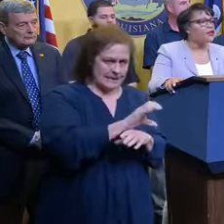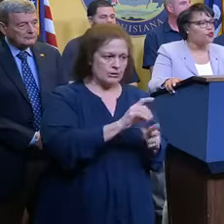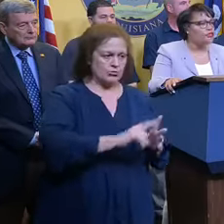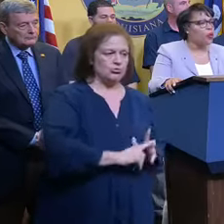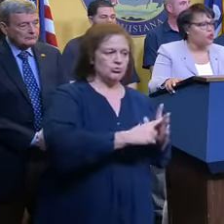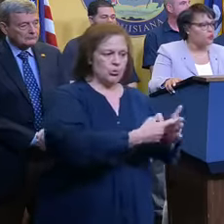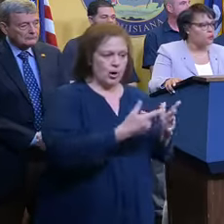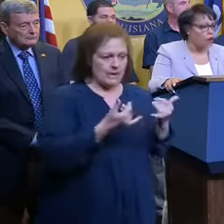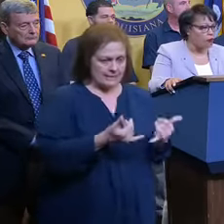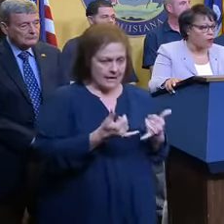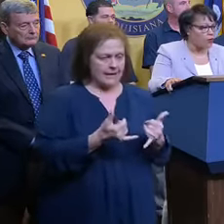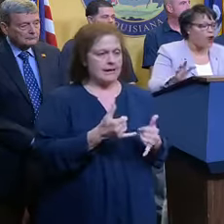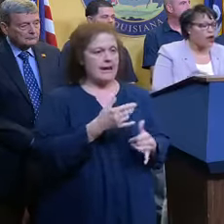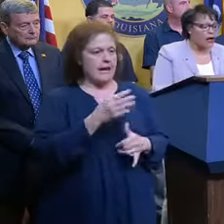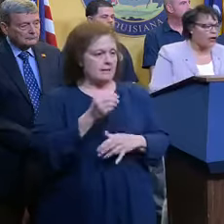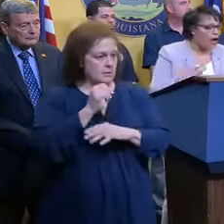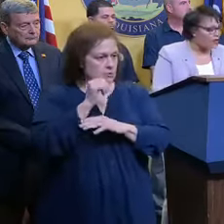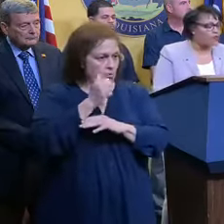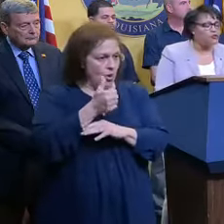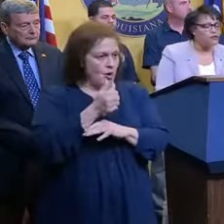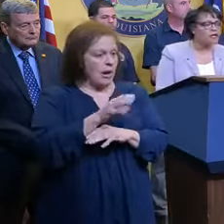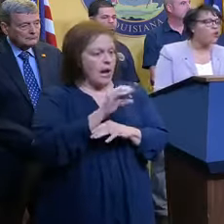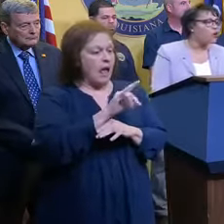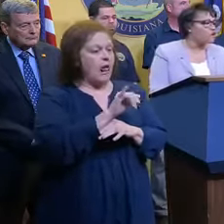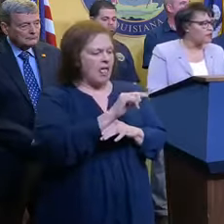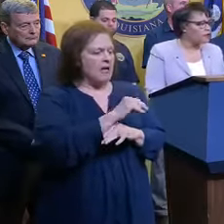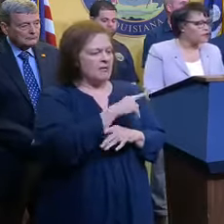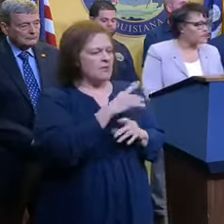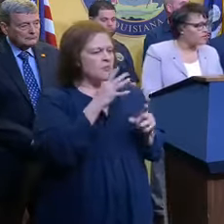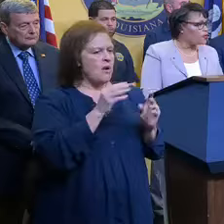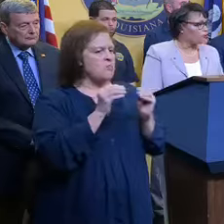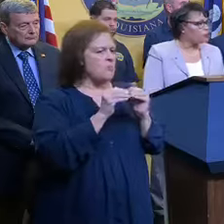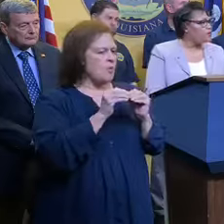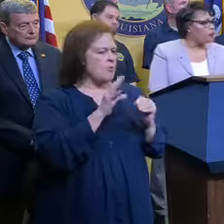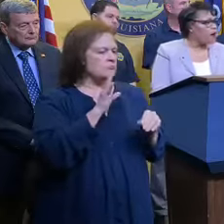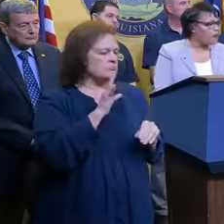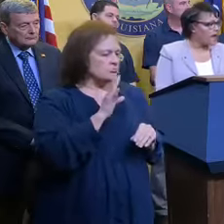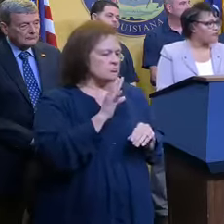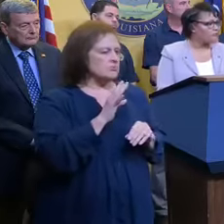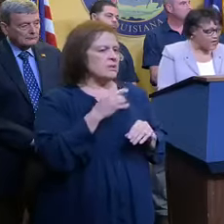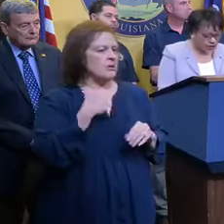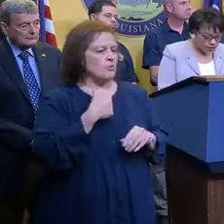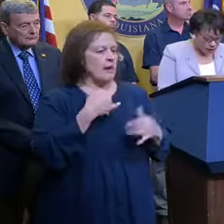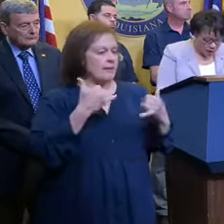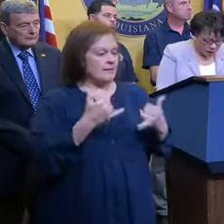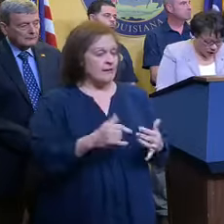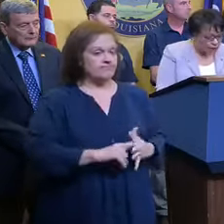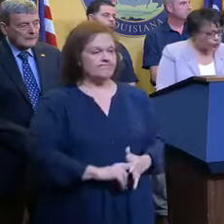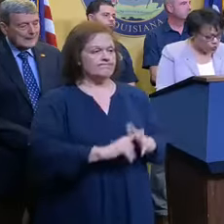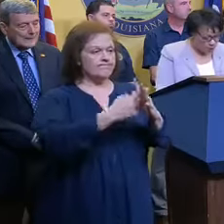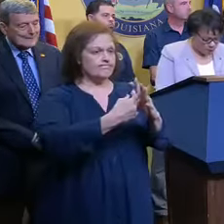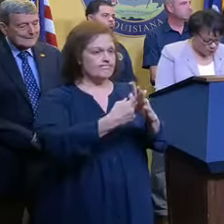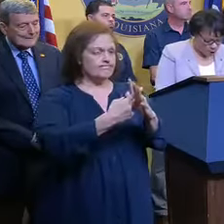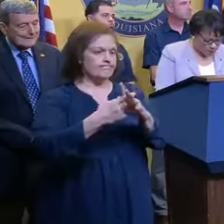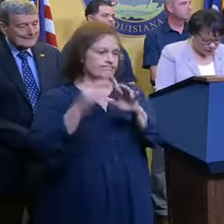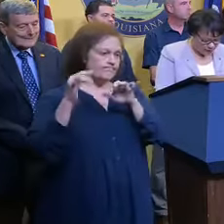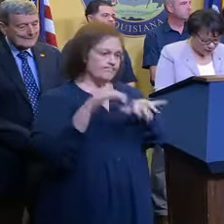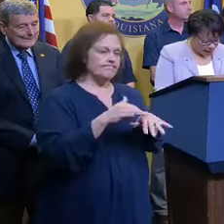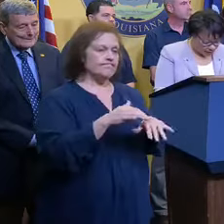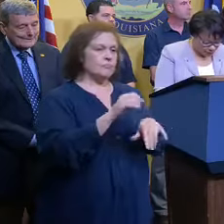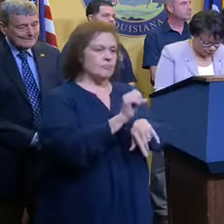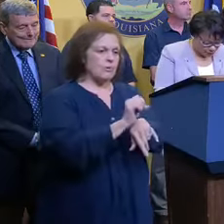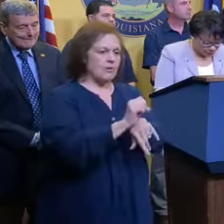will increase on tomorrow. Colin will speak more on the EOC. We're in 24-hour activation, and you'll learn more